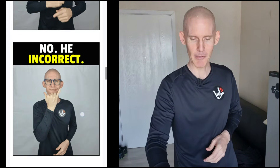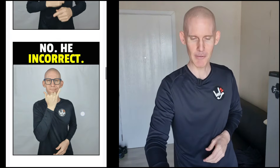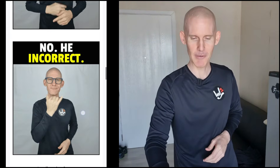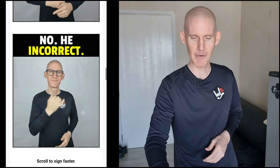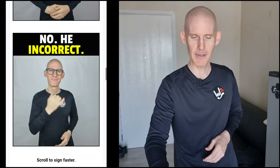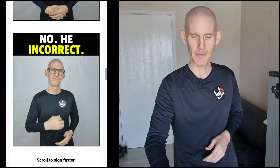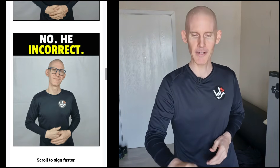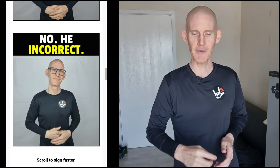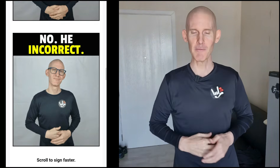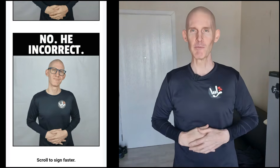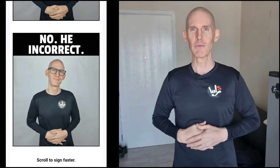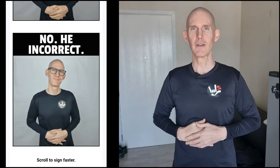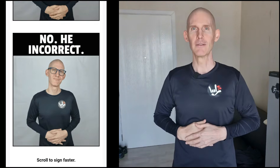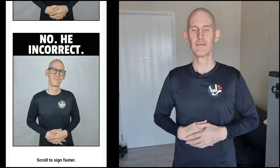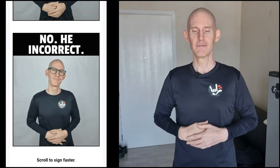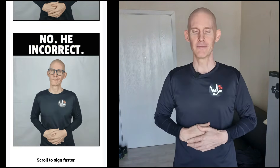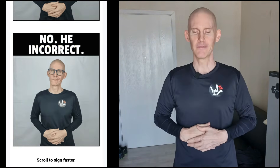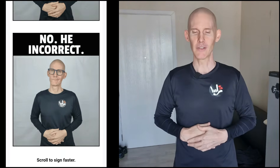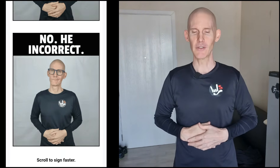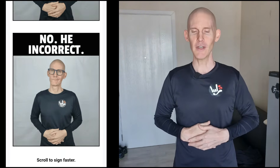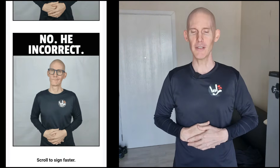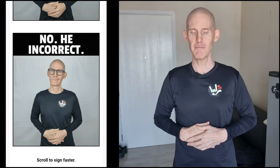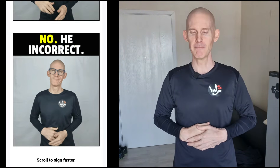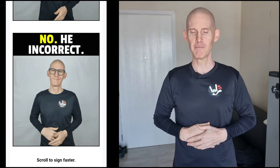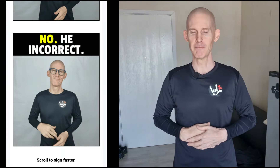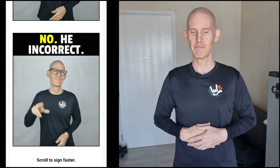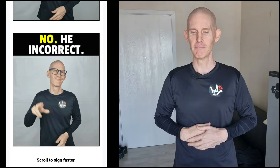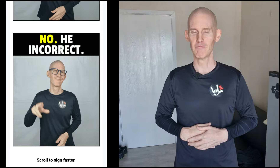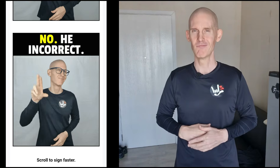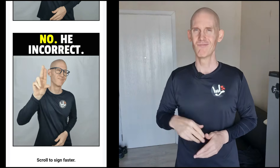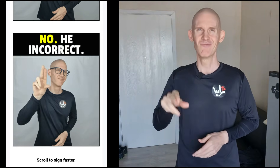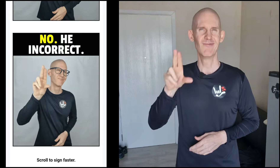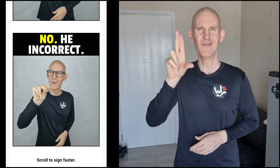Scroll up a little bit more. There we go. Let's sign.